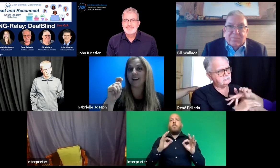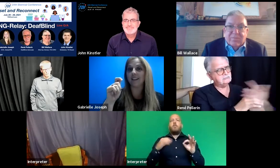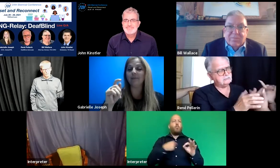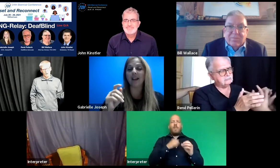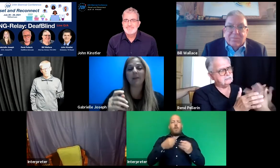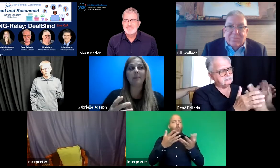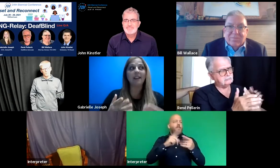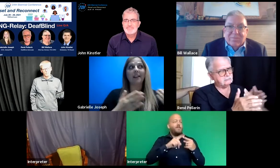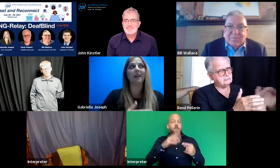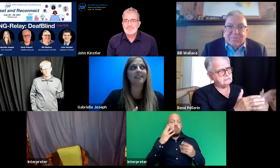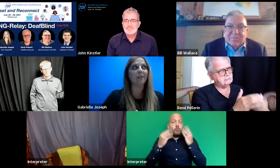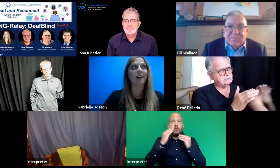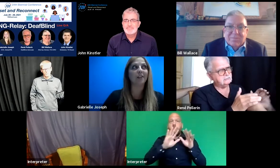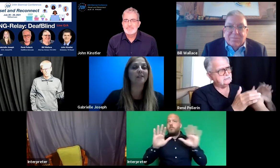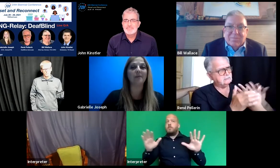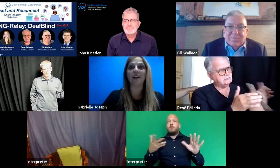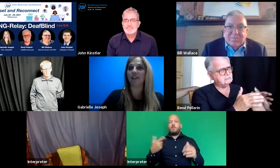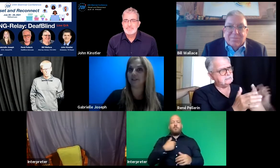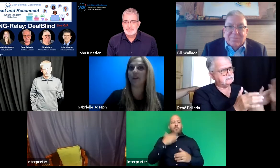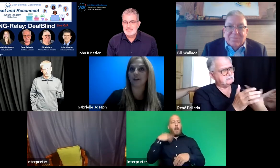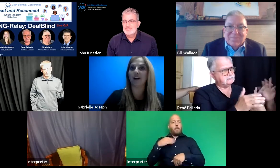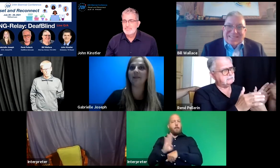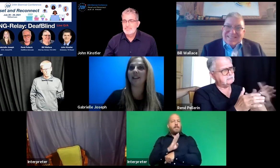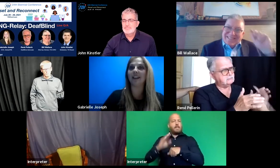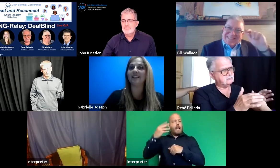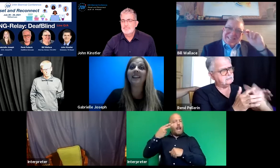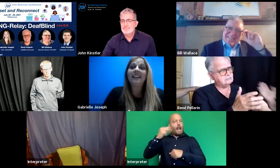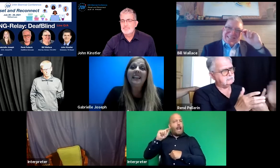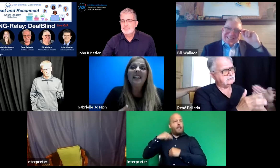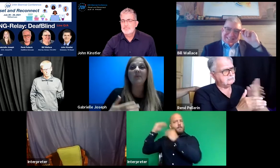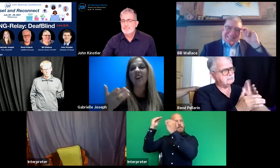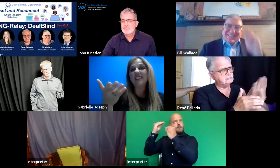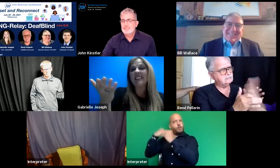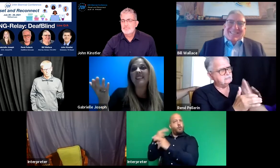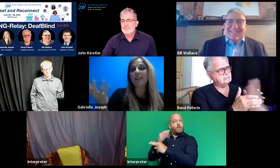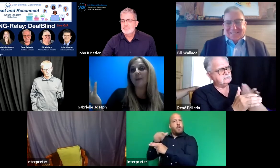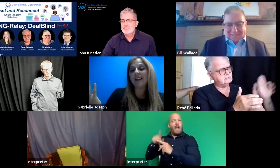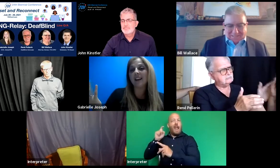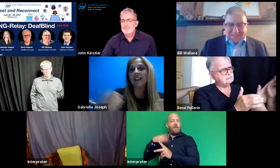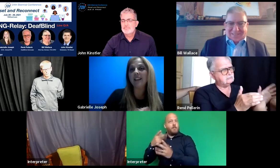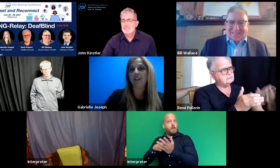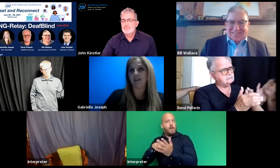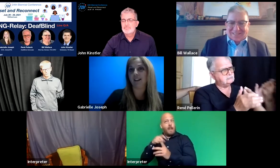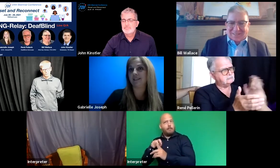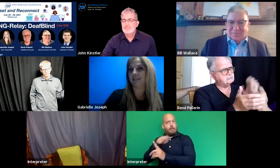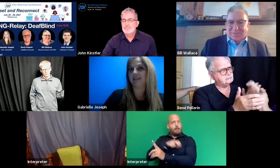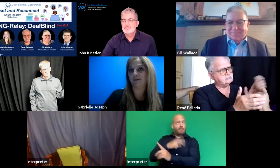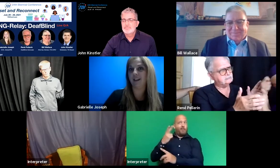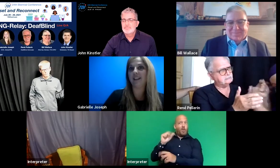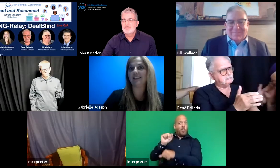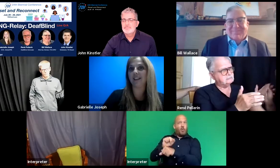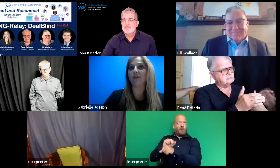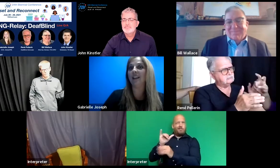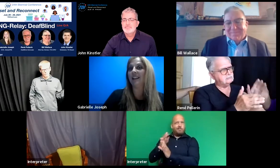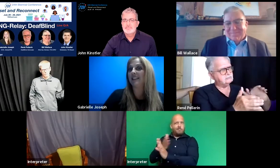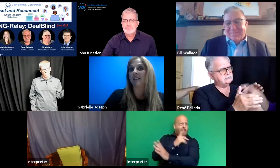hat on, I might be cutting myself out of some VRS work, right? Because with RTT, you may not need VRS,